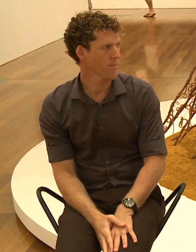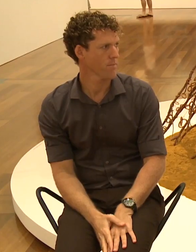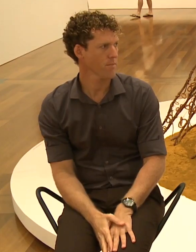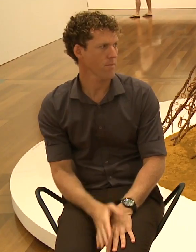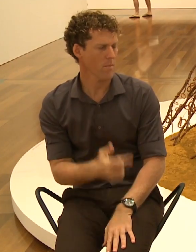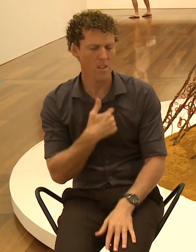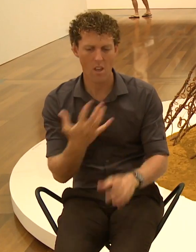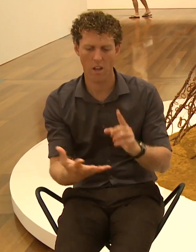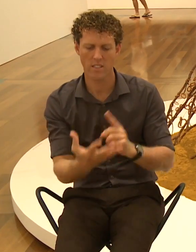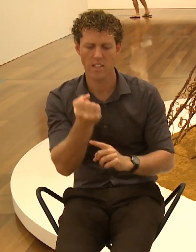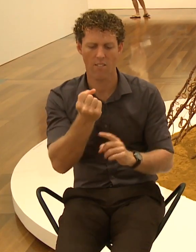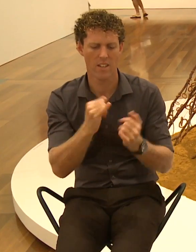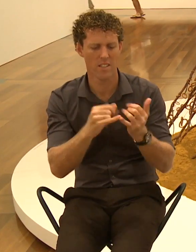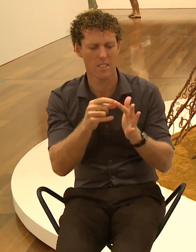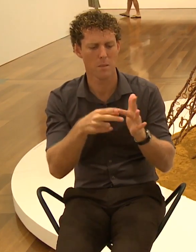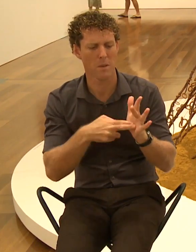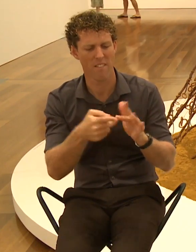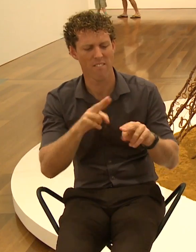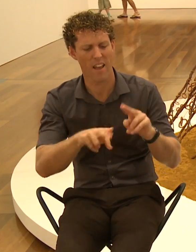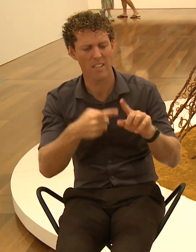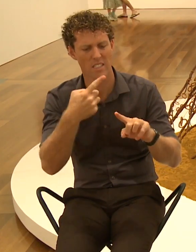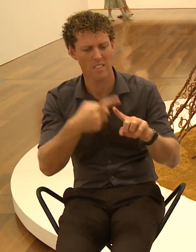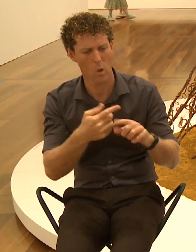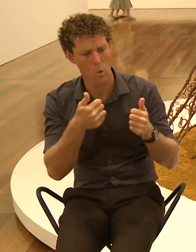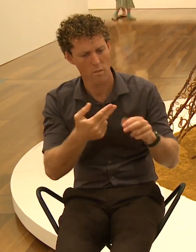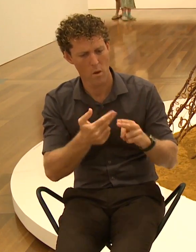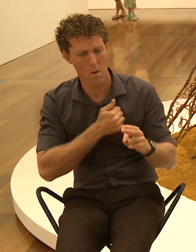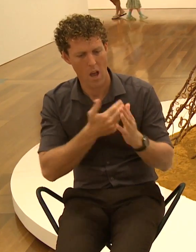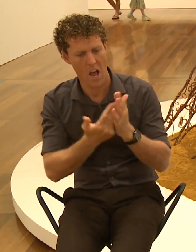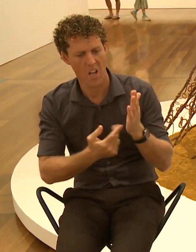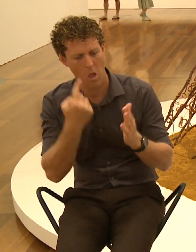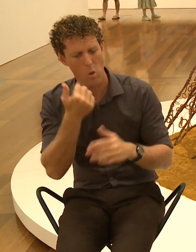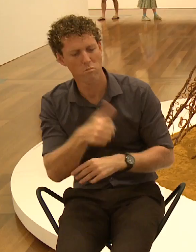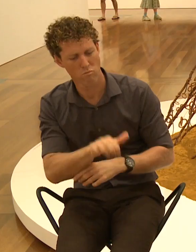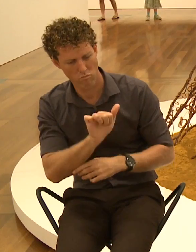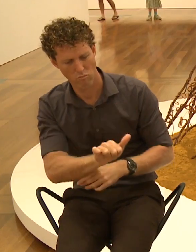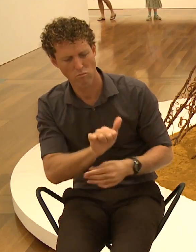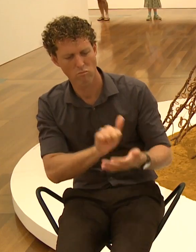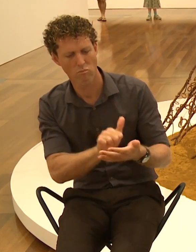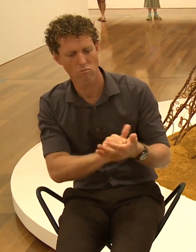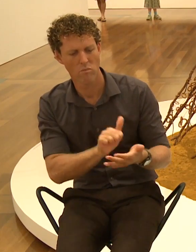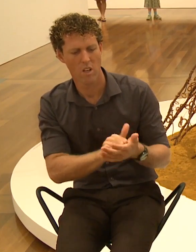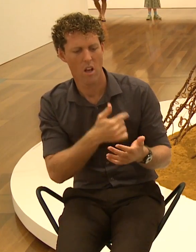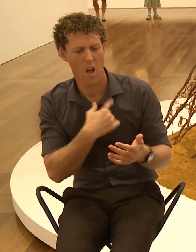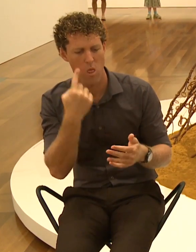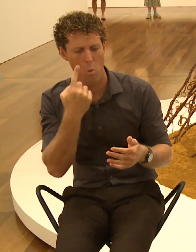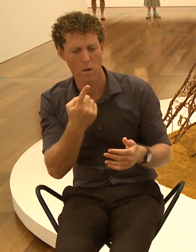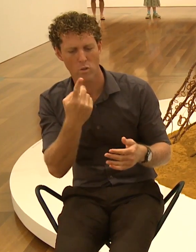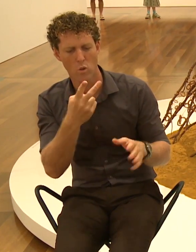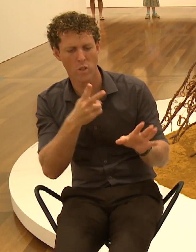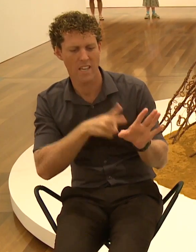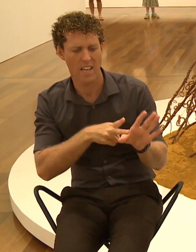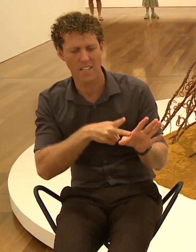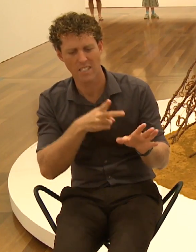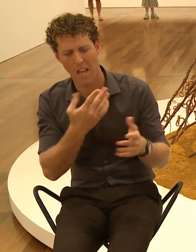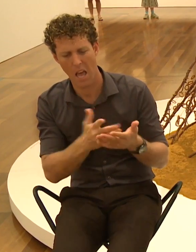discovered the Spinifex, and I thought, well, this is what I'm going to use, and spent a couple of years experimenting with it to